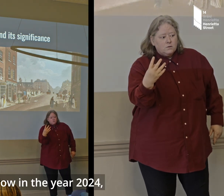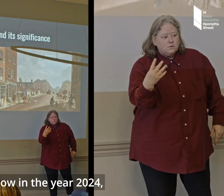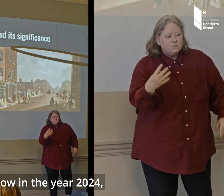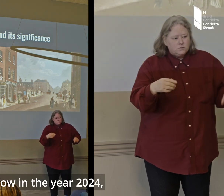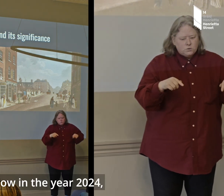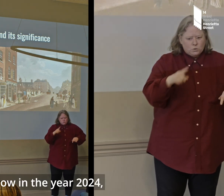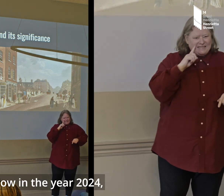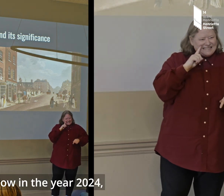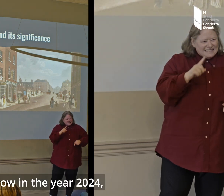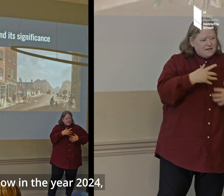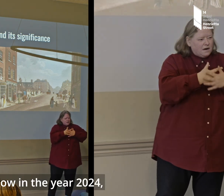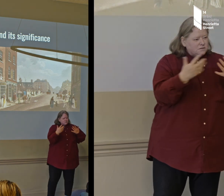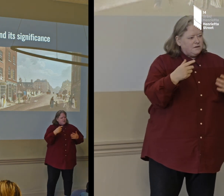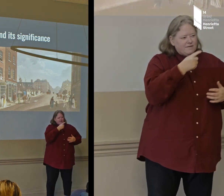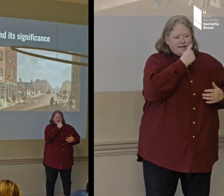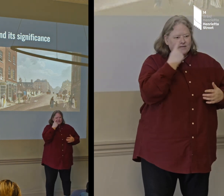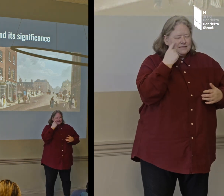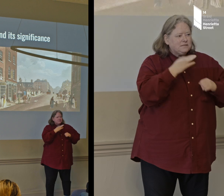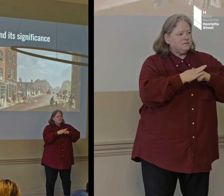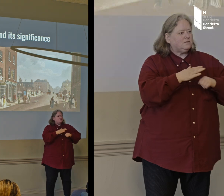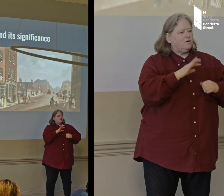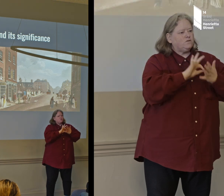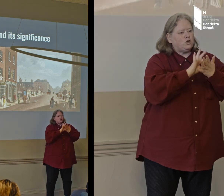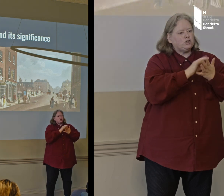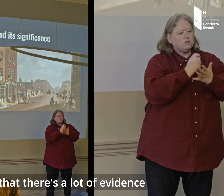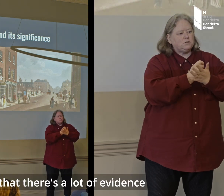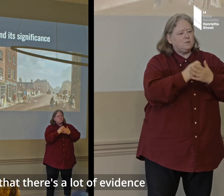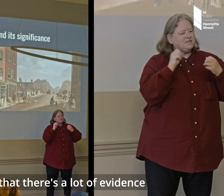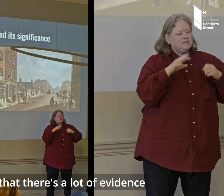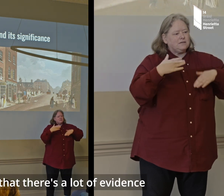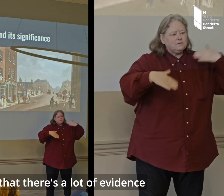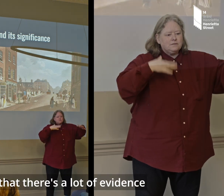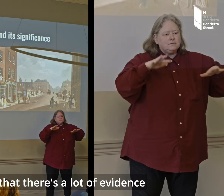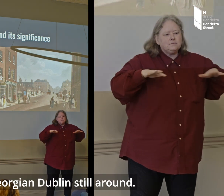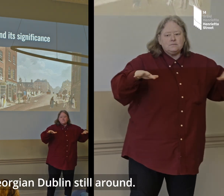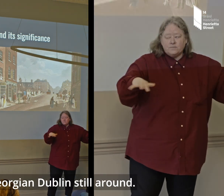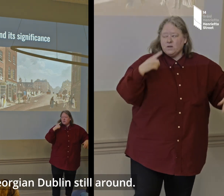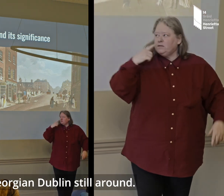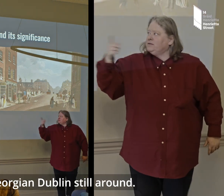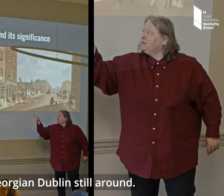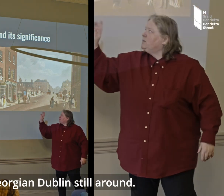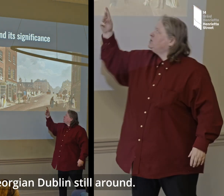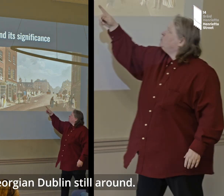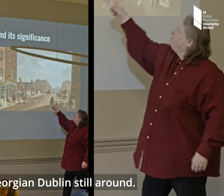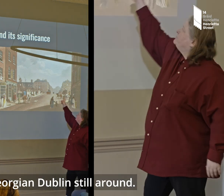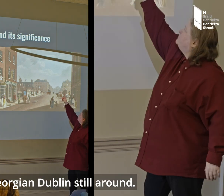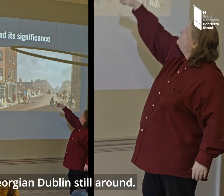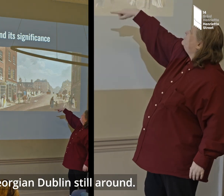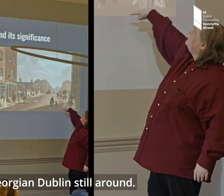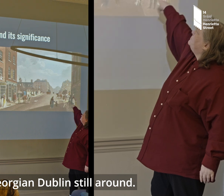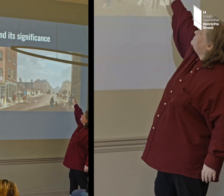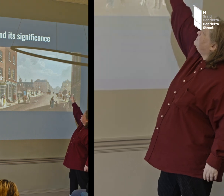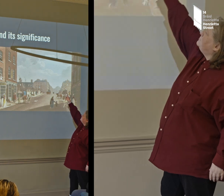Now in the year 2024, we know that there's a lot of evidence from Georgian Dublin